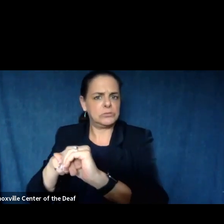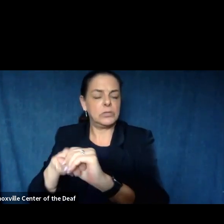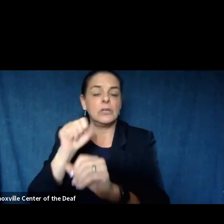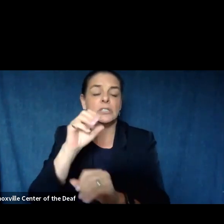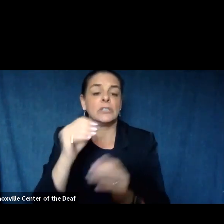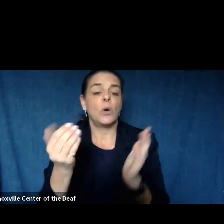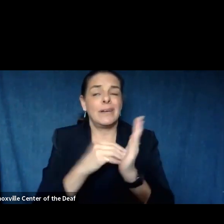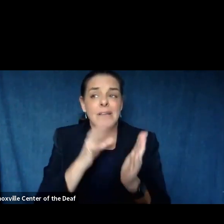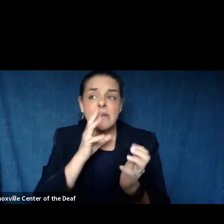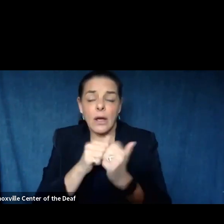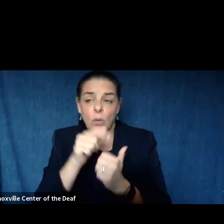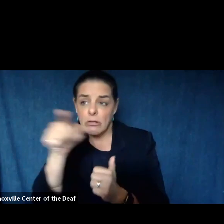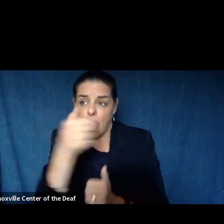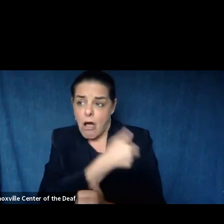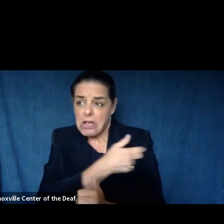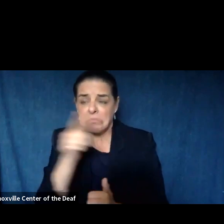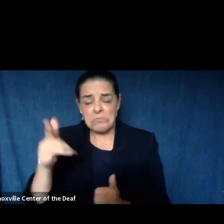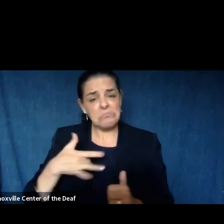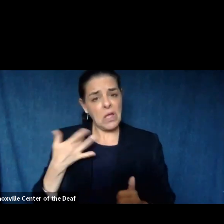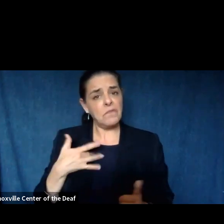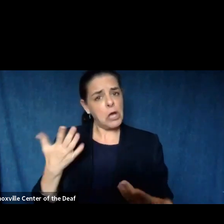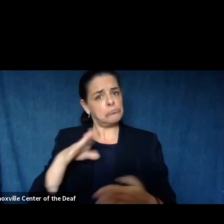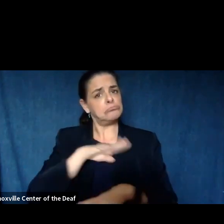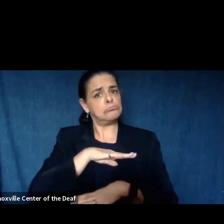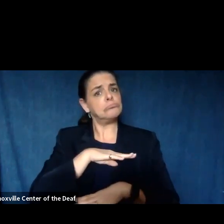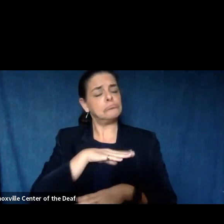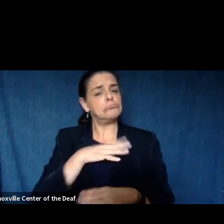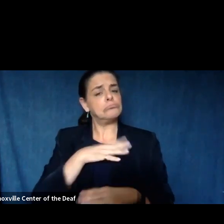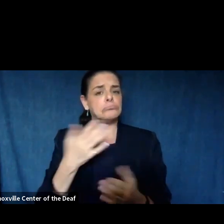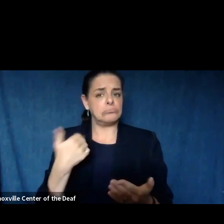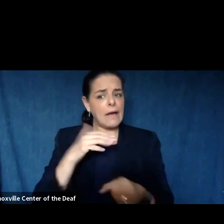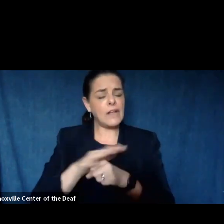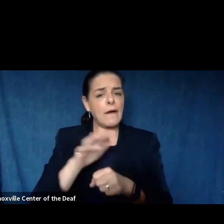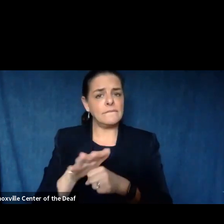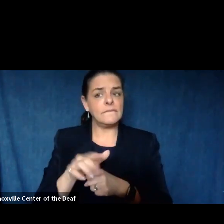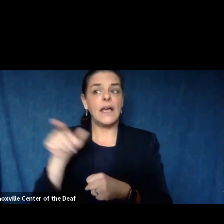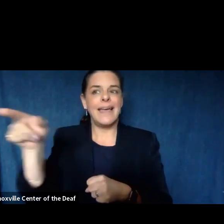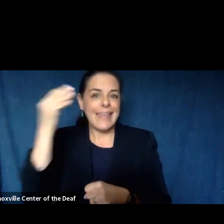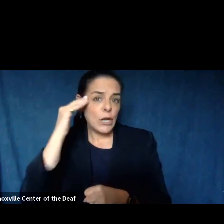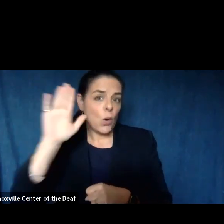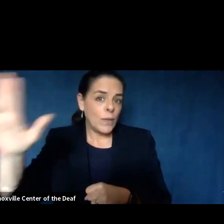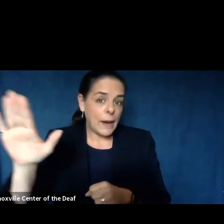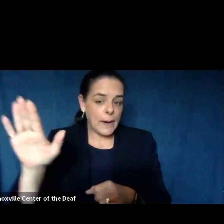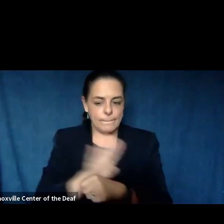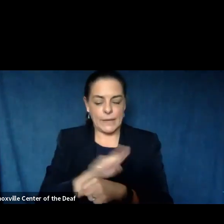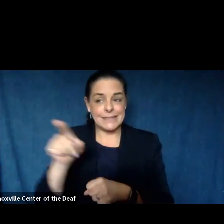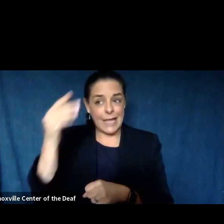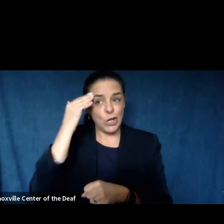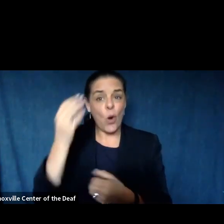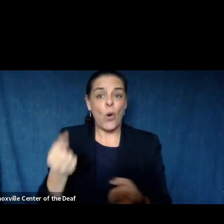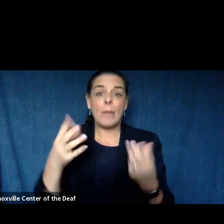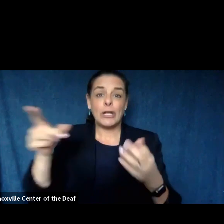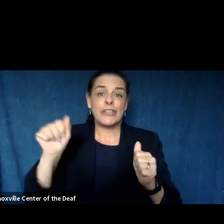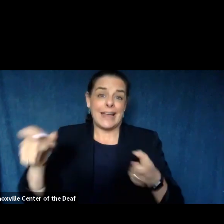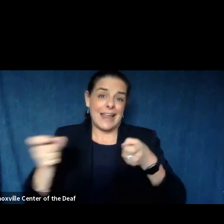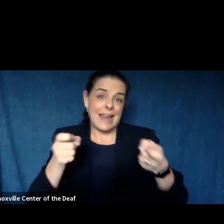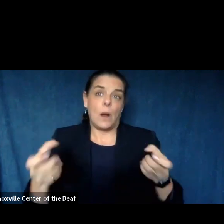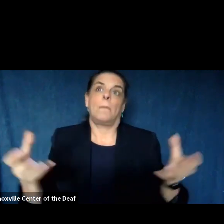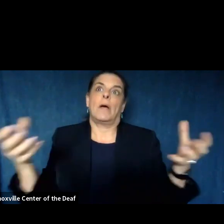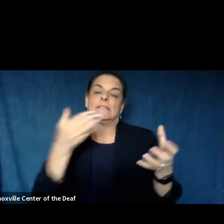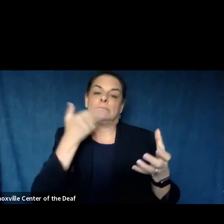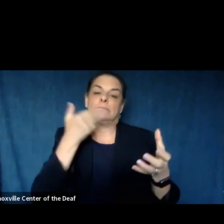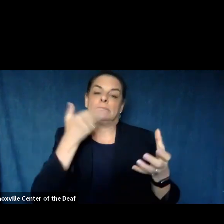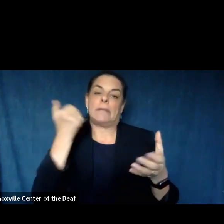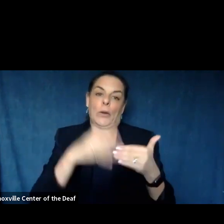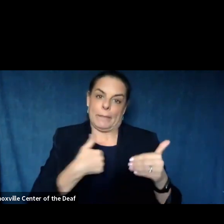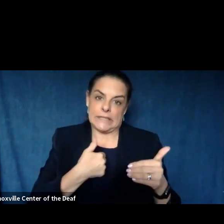talking with them, they feel like their capacity is adequate, and they know their business and they know their capacity much better than I do. From Shannon